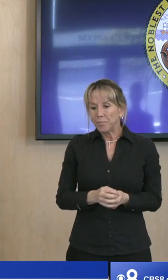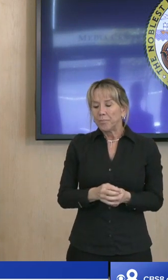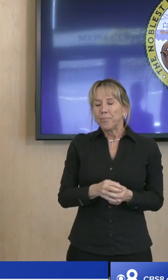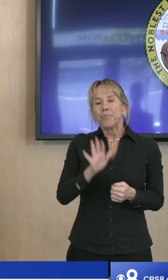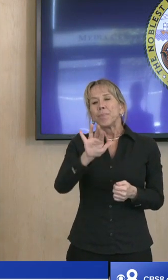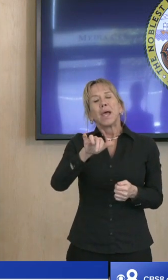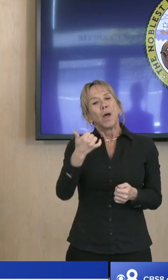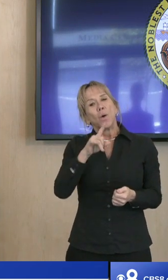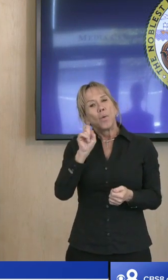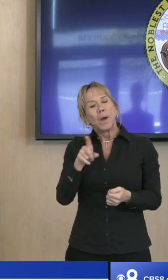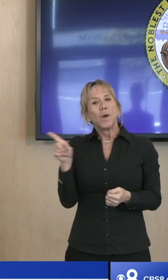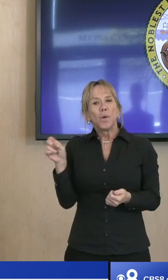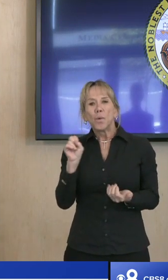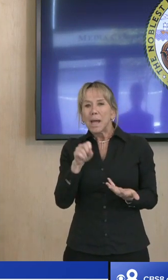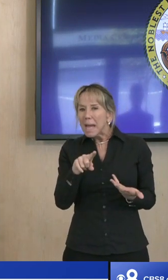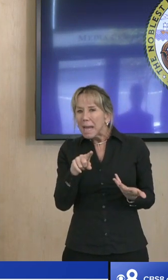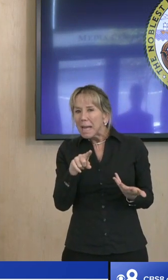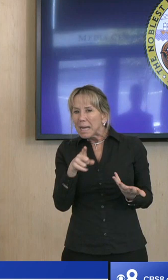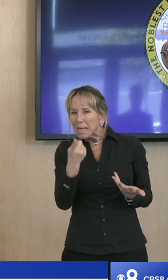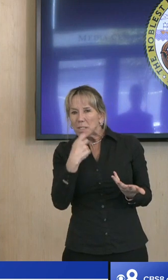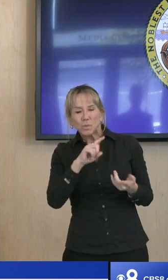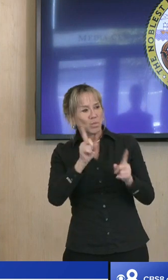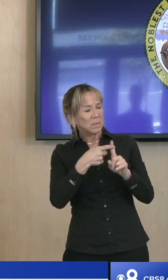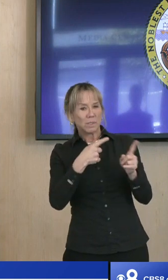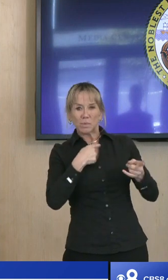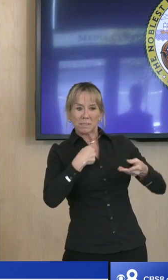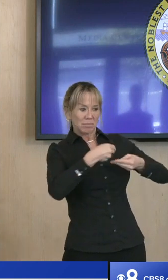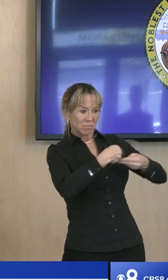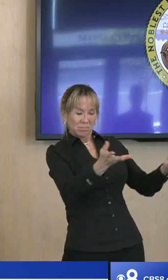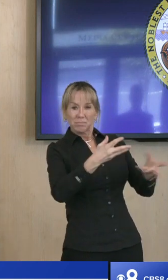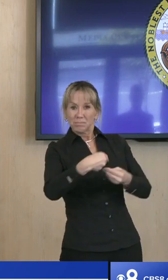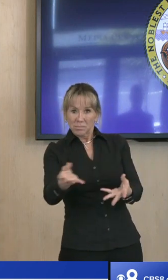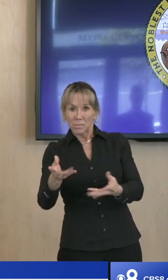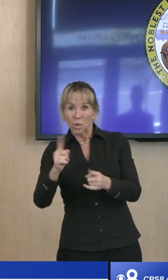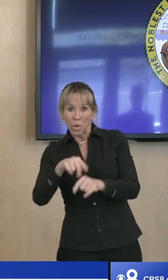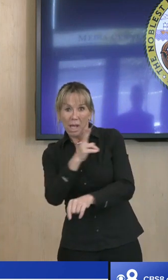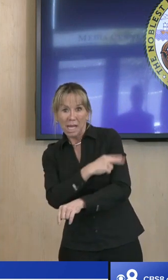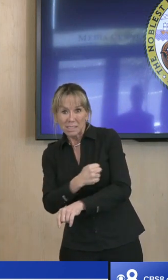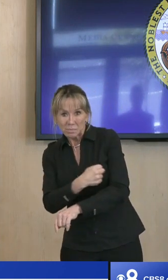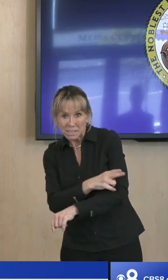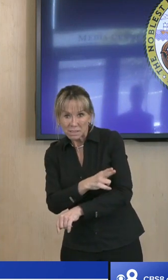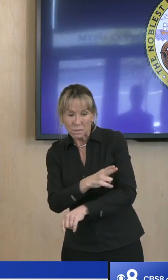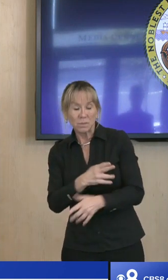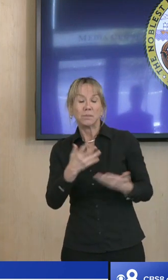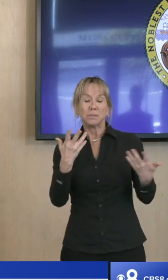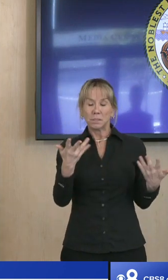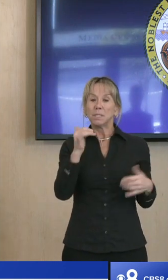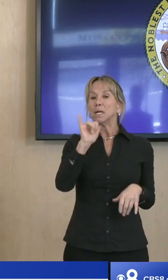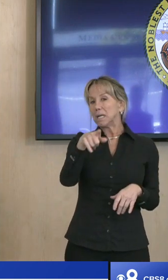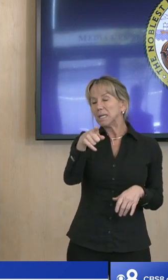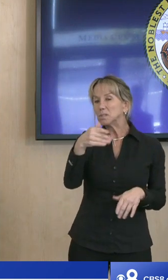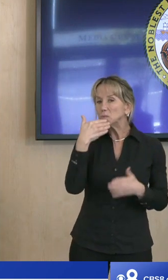do we release our cash out to the hospitals? That's a great question, and that's something that we're doing every